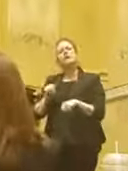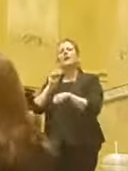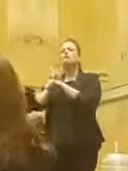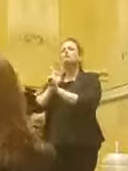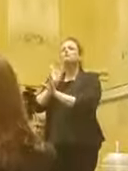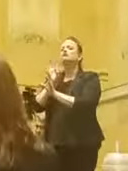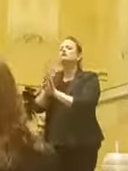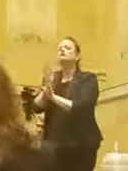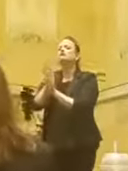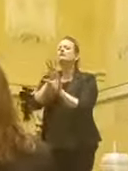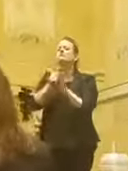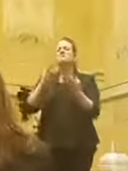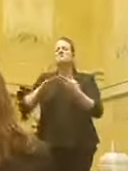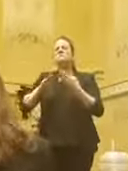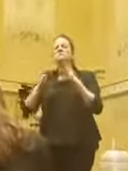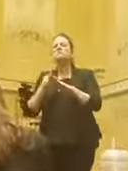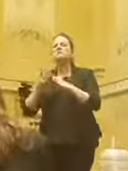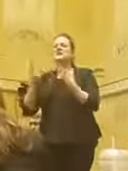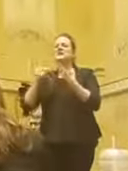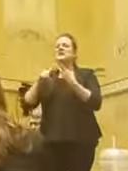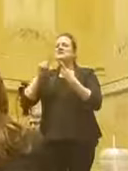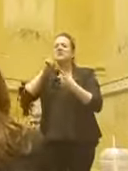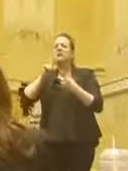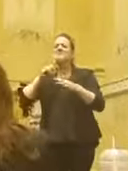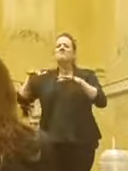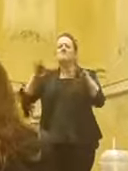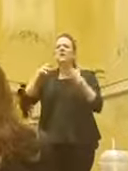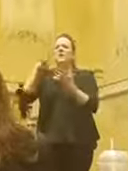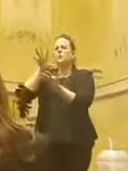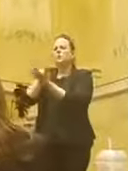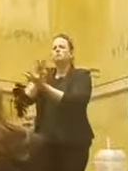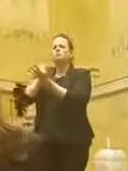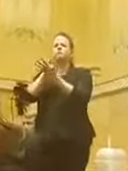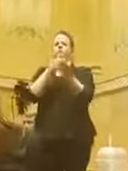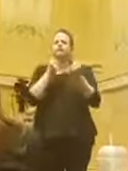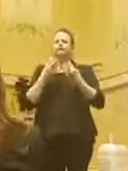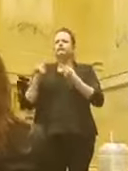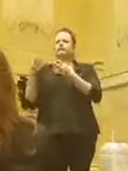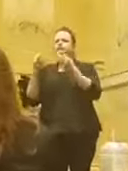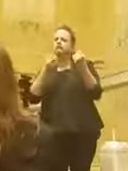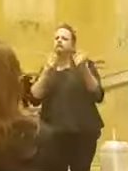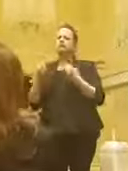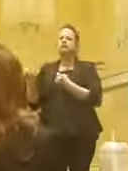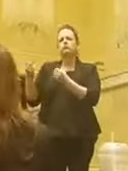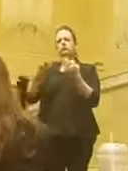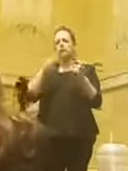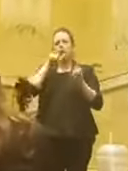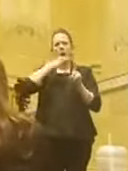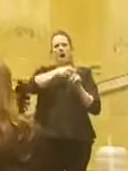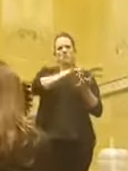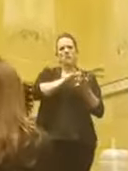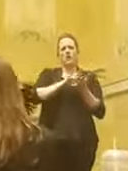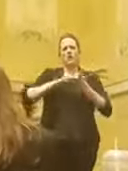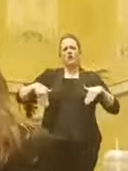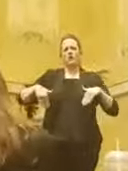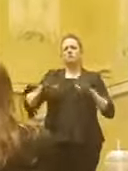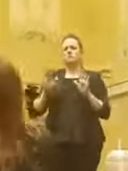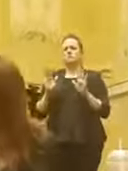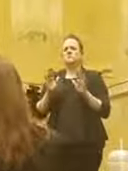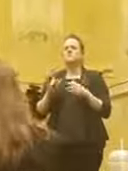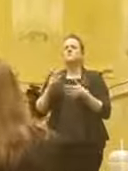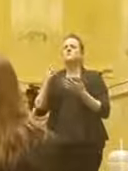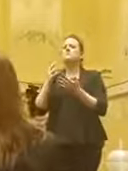nature. And as far as developing more interpreter training programs, that would unfortunately probably take a lot of time, a lot of